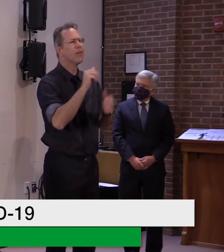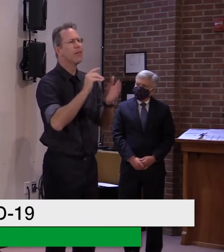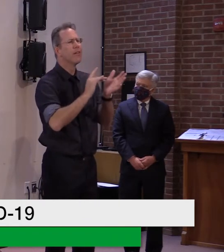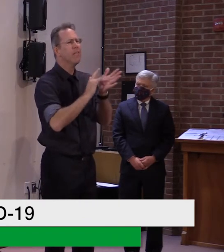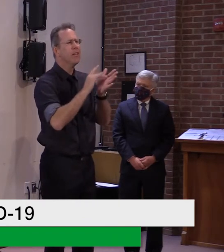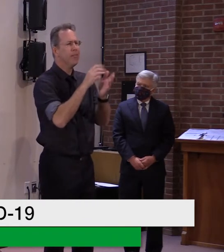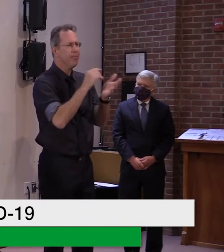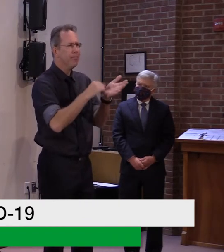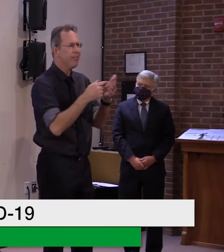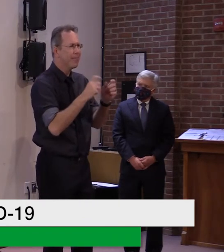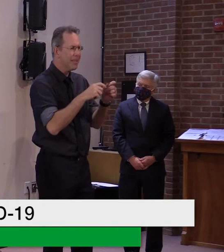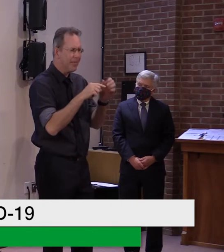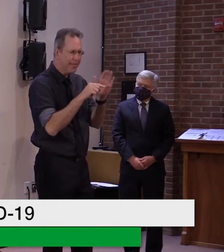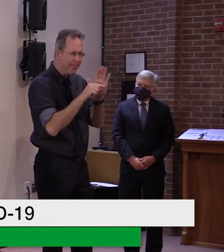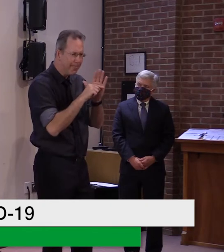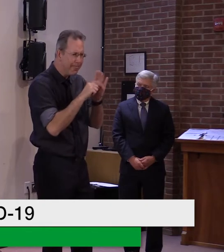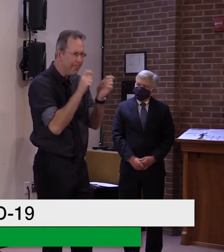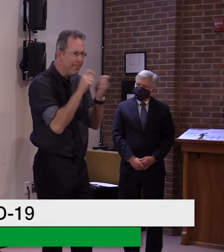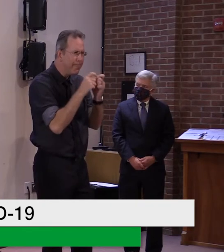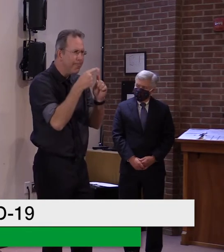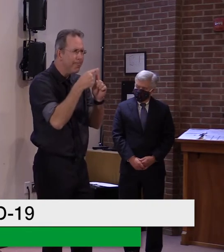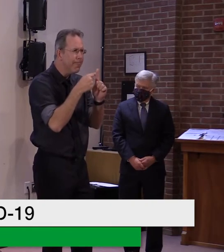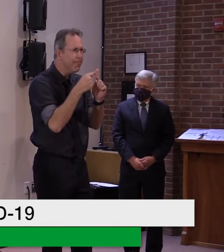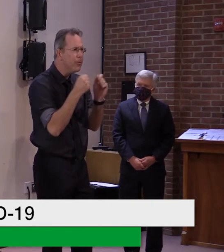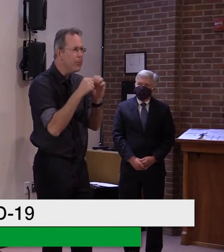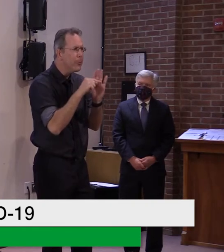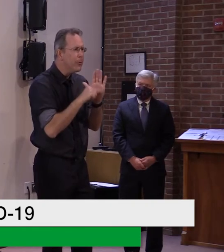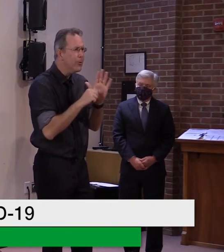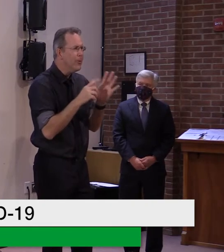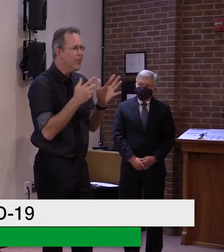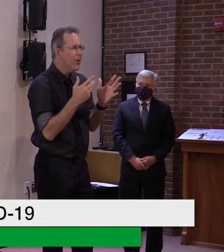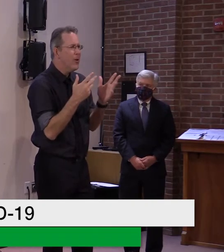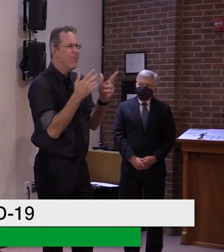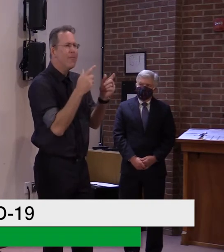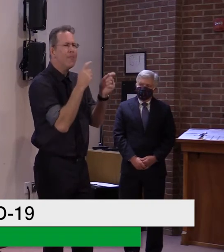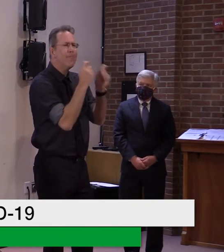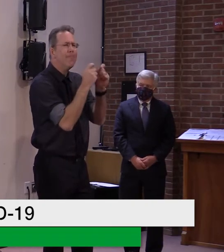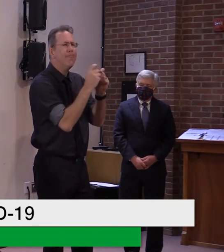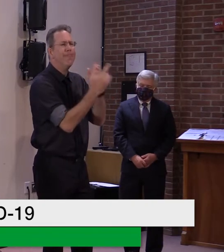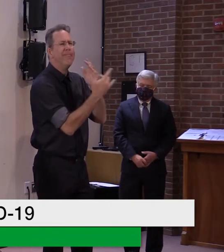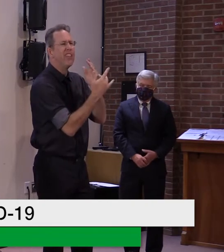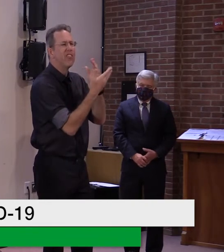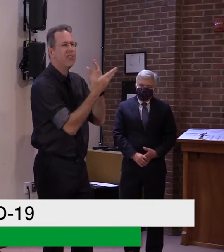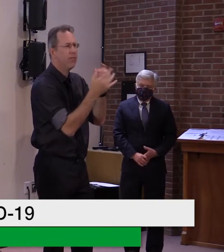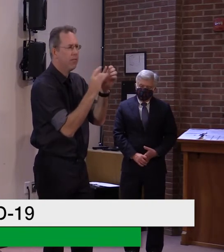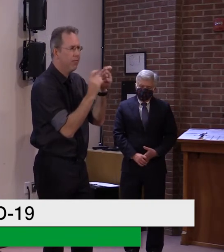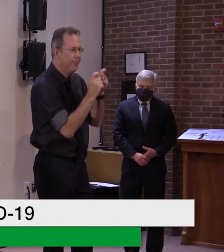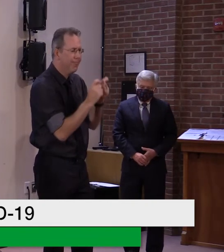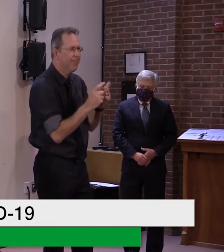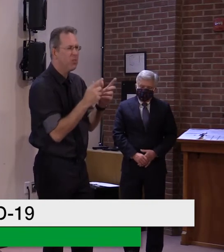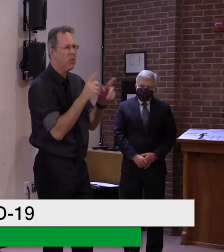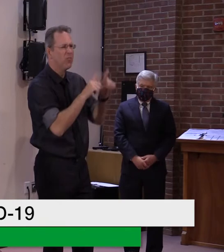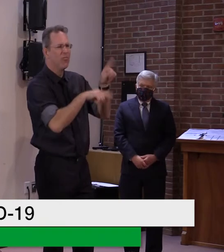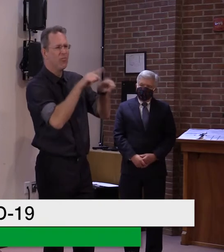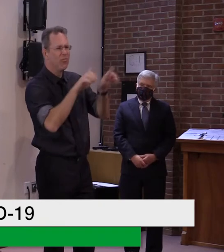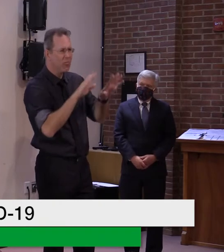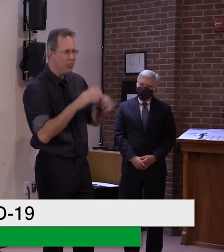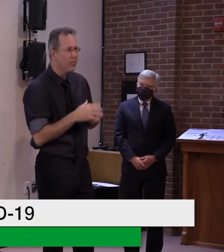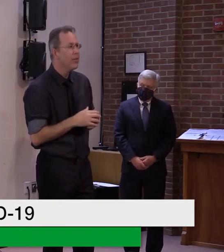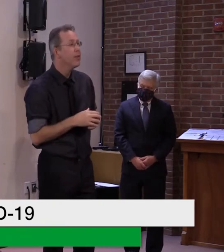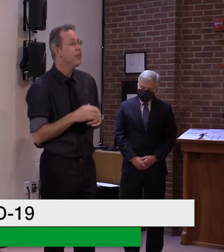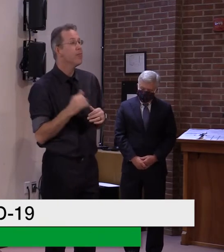degrees fahrenheit so we we would have a storage capacity right now for that so all of this is good news but it's